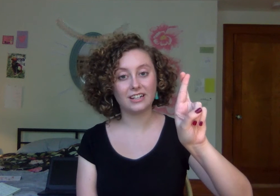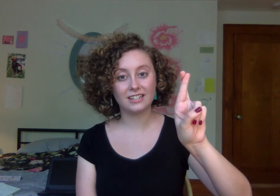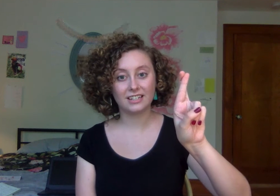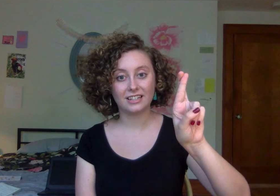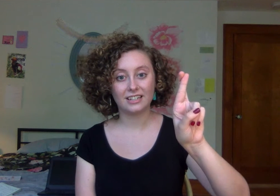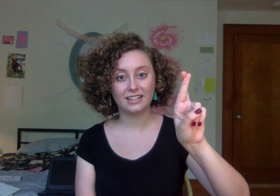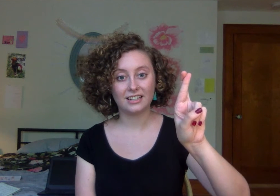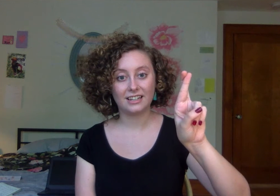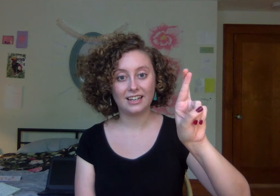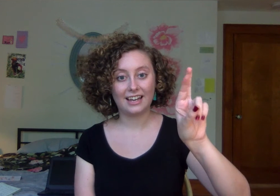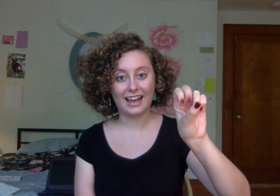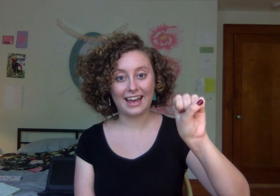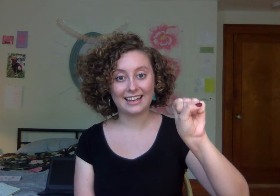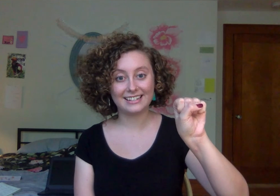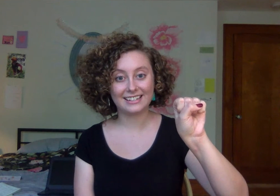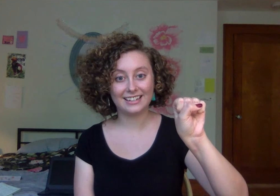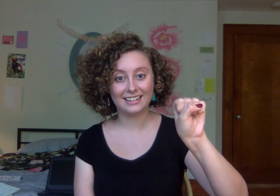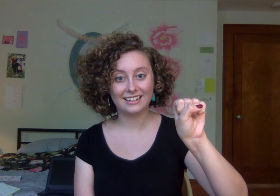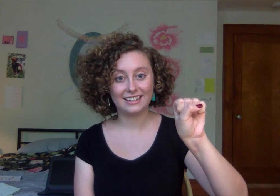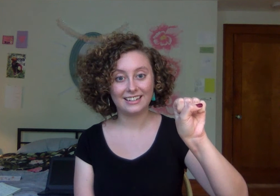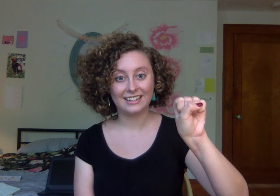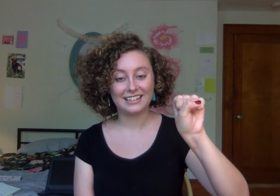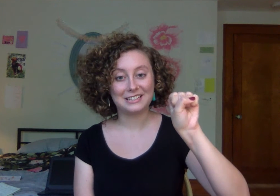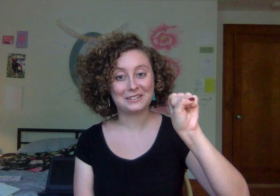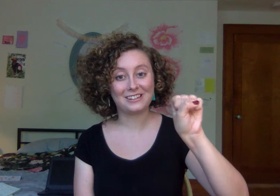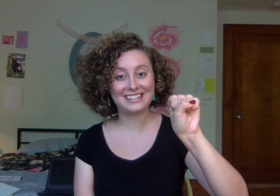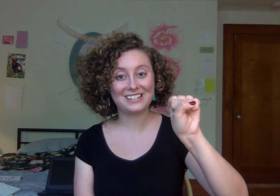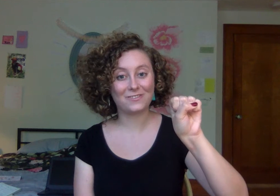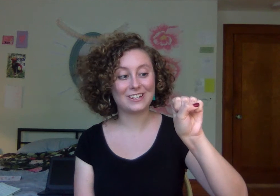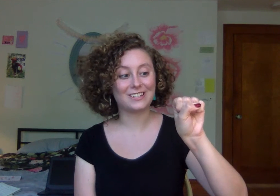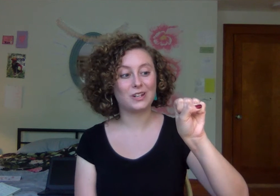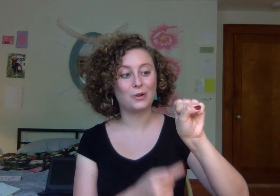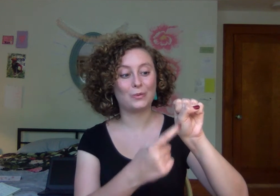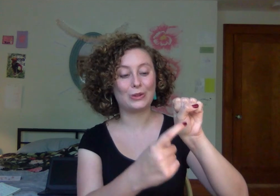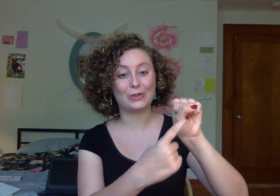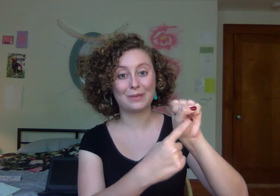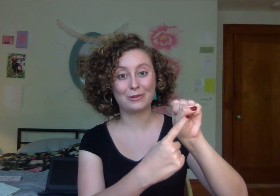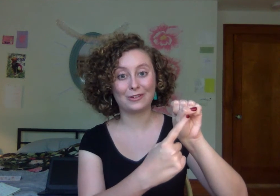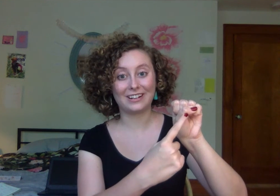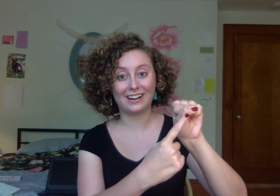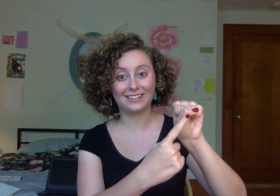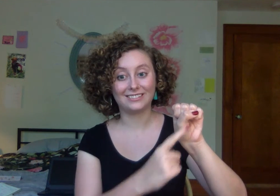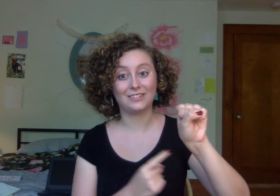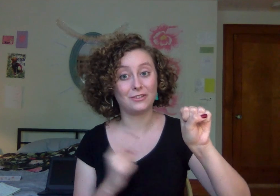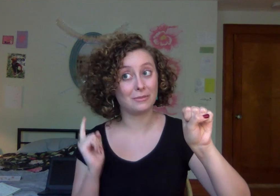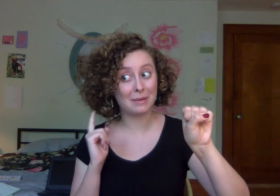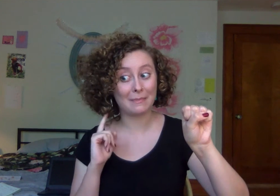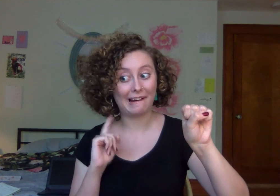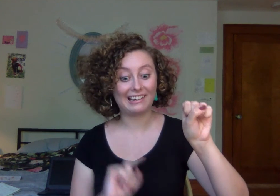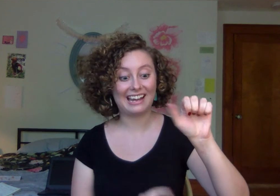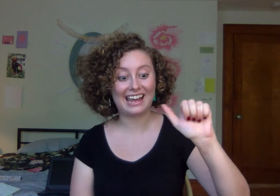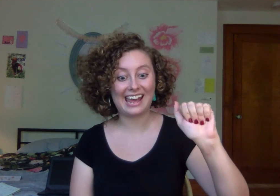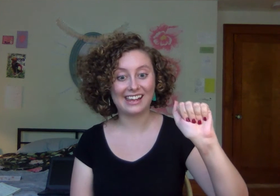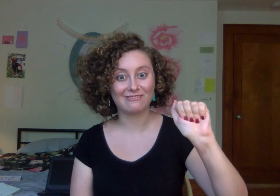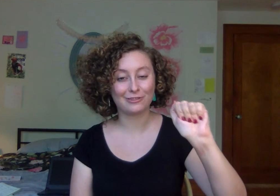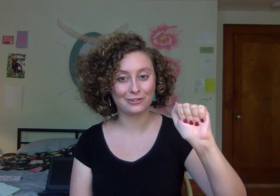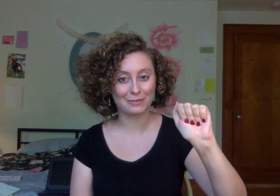fingers. S. So this is a fist with your thumb over here. If you remember, A was your thumb over